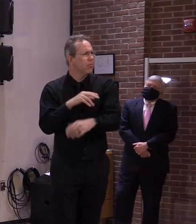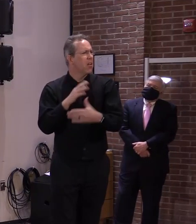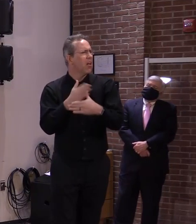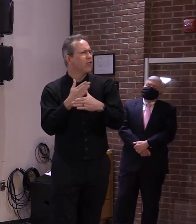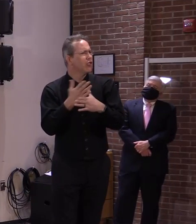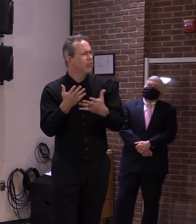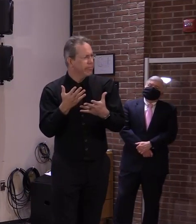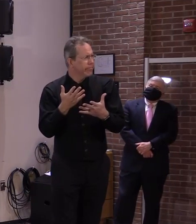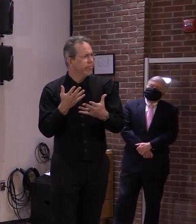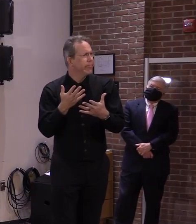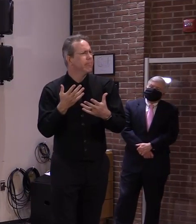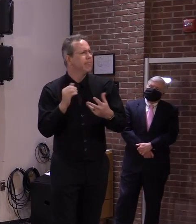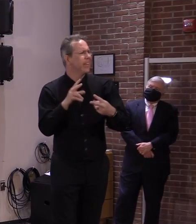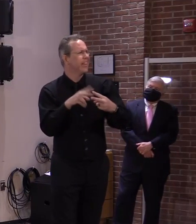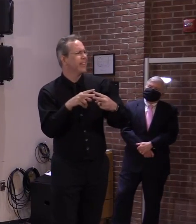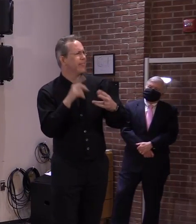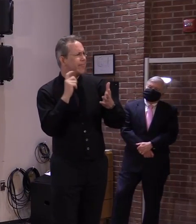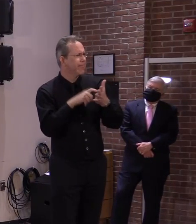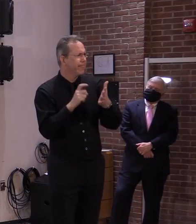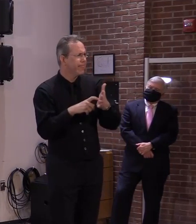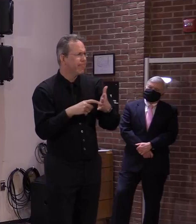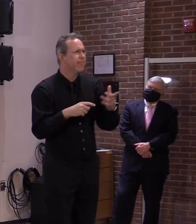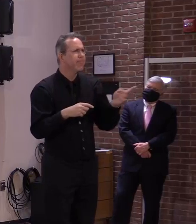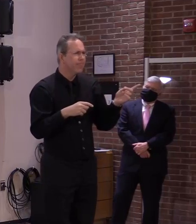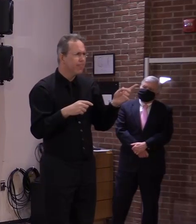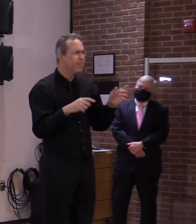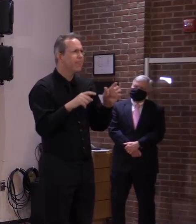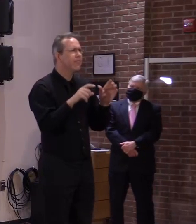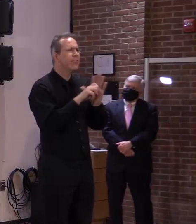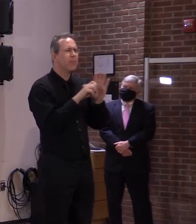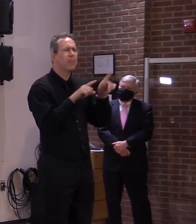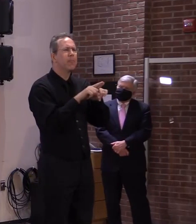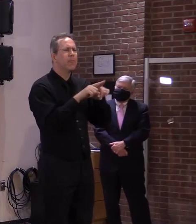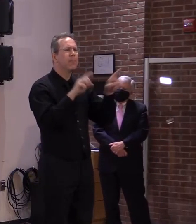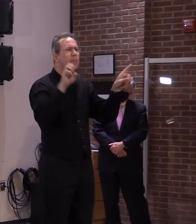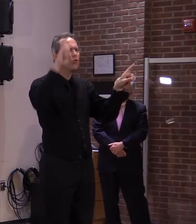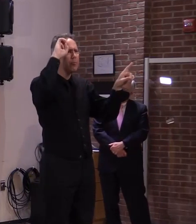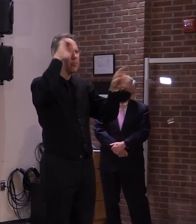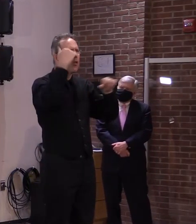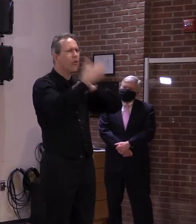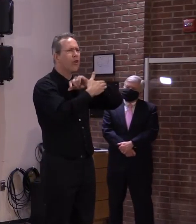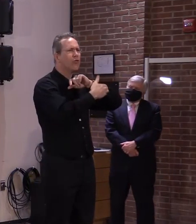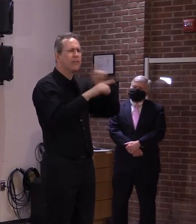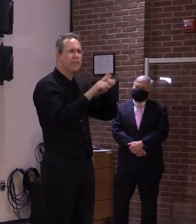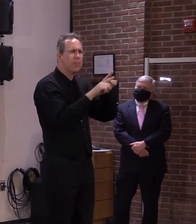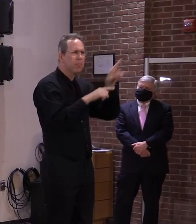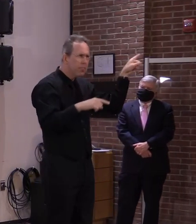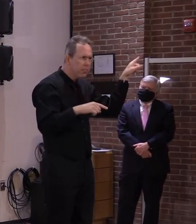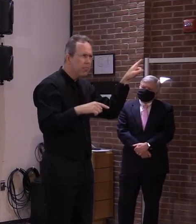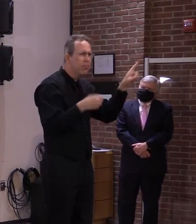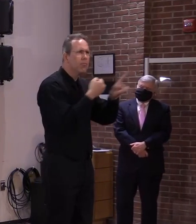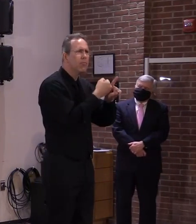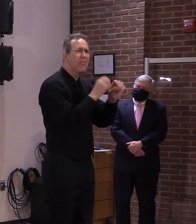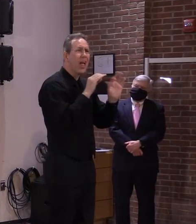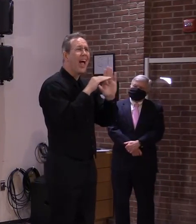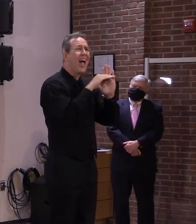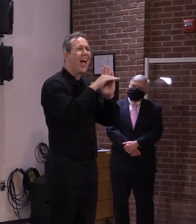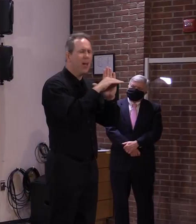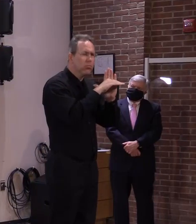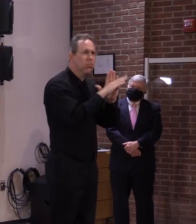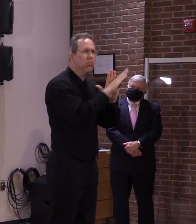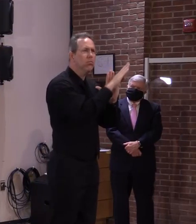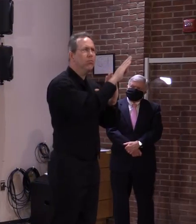that Europe had the same trajectory before they experienced their spike. Her